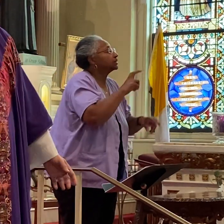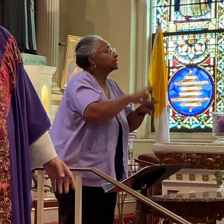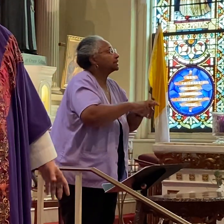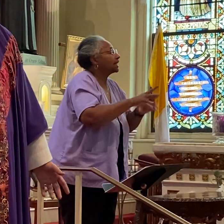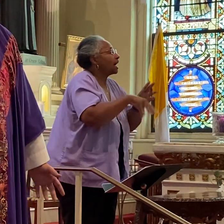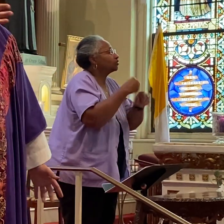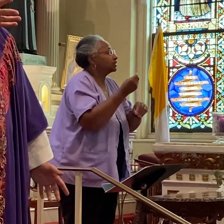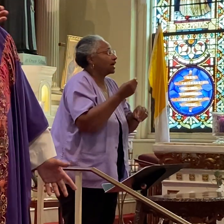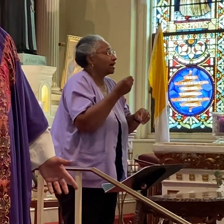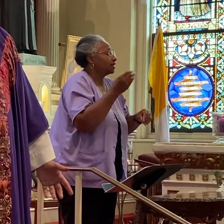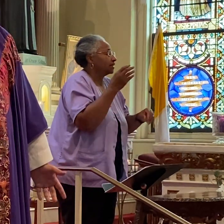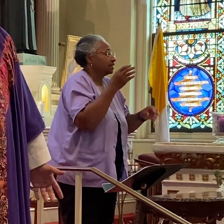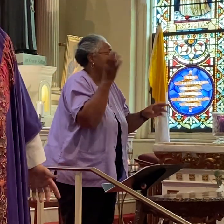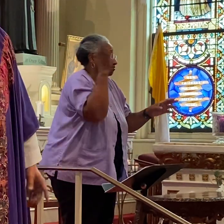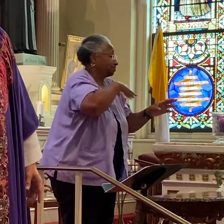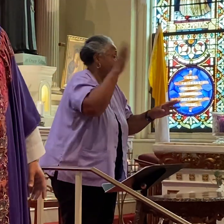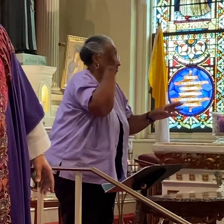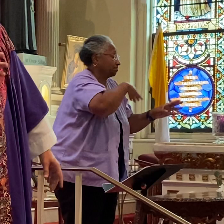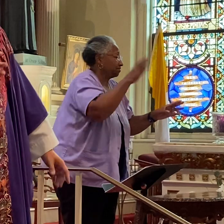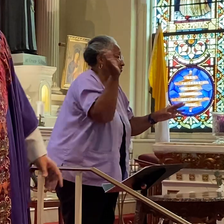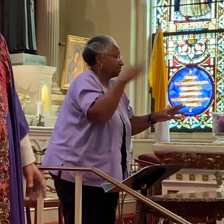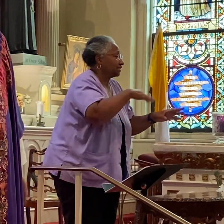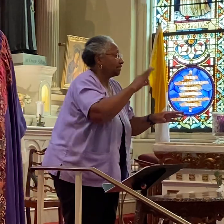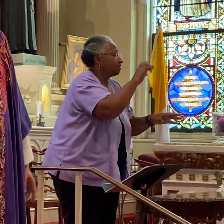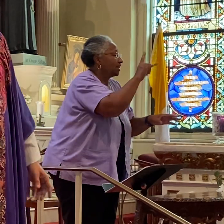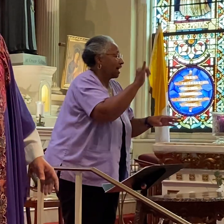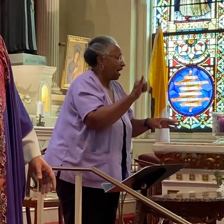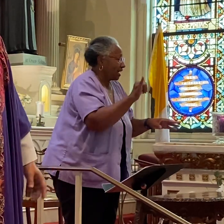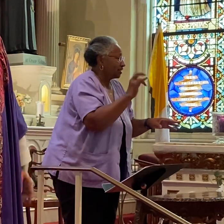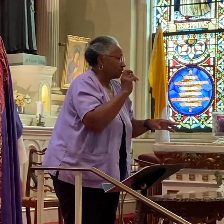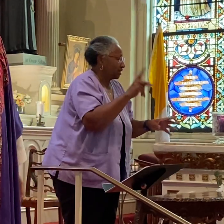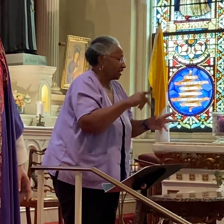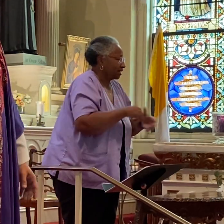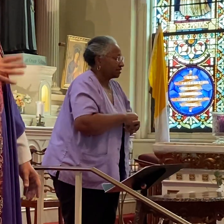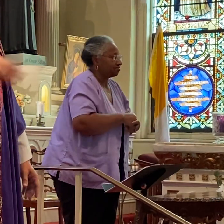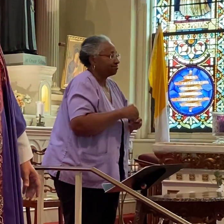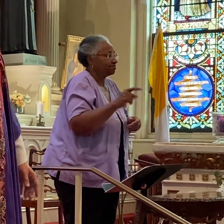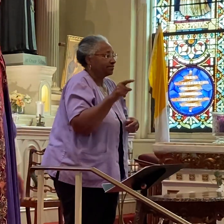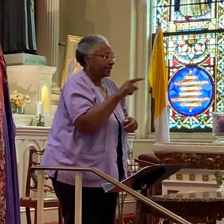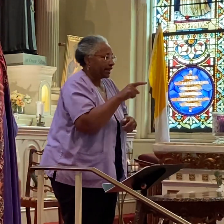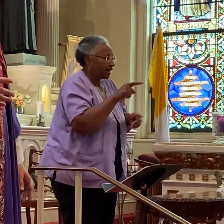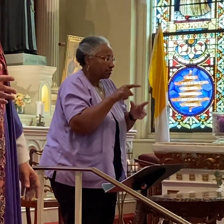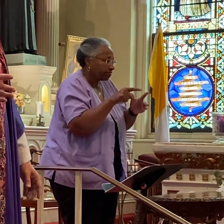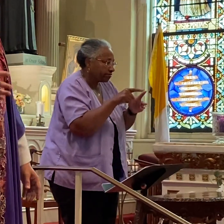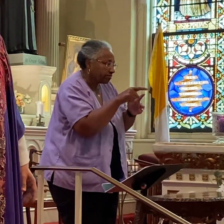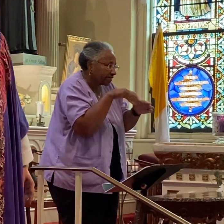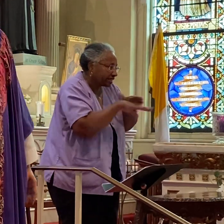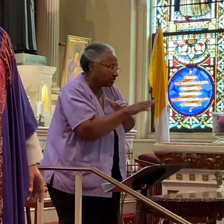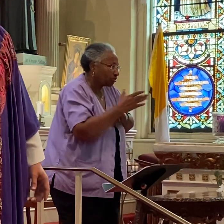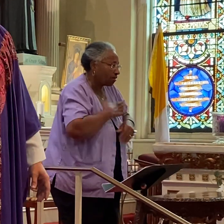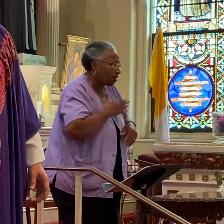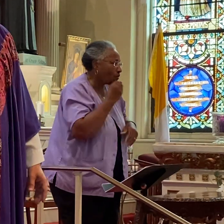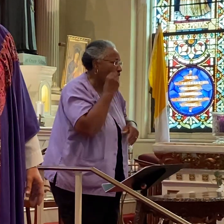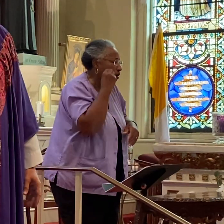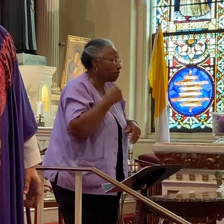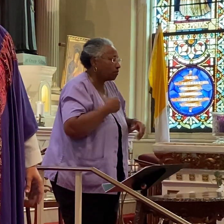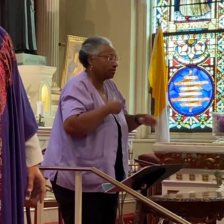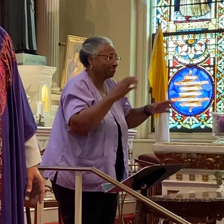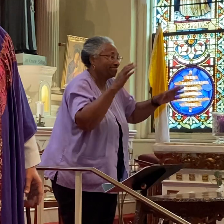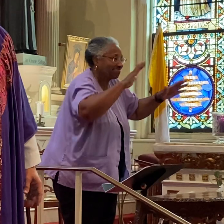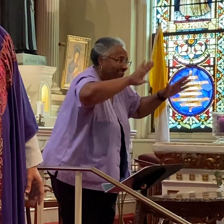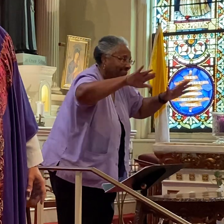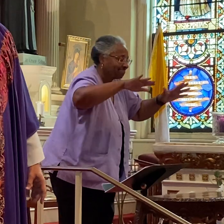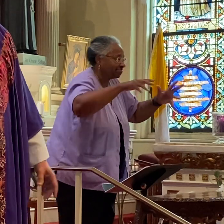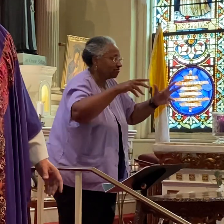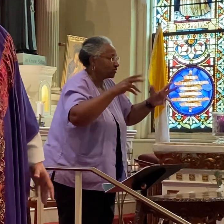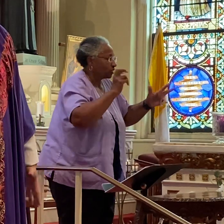there's a fly bothering you. Sometimes even they sneak into our homes, and you have to swat that fly. I'm not talking about that. I